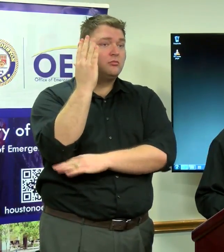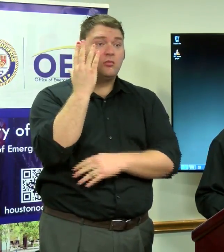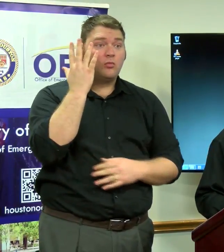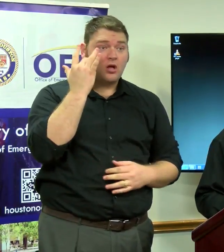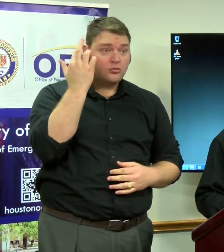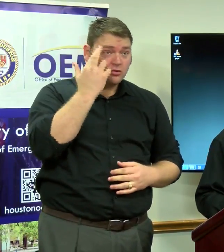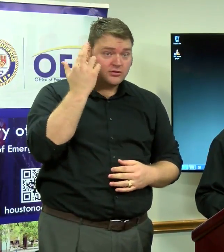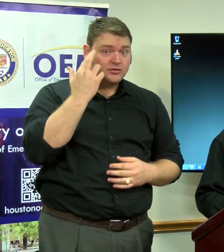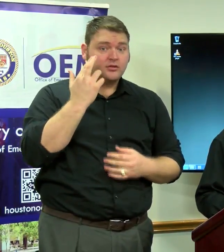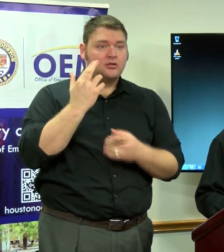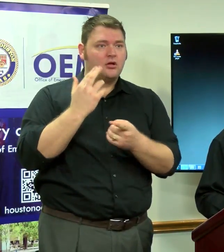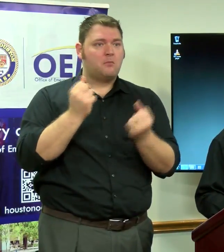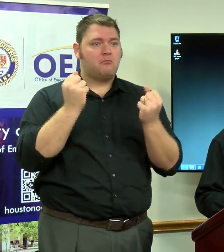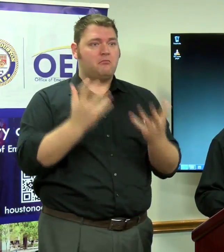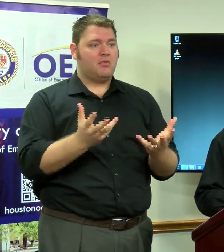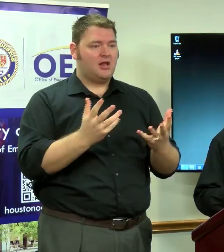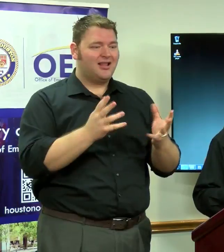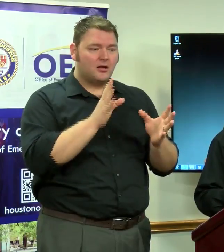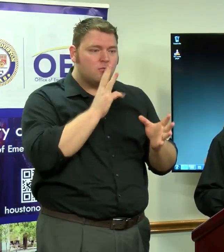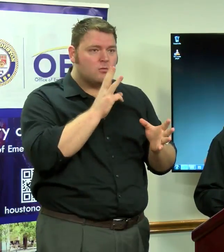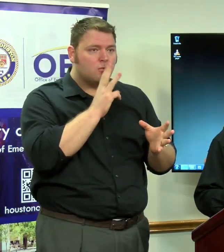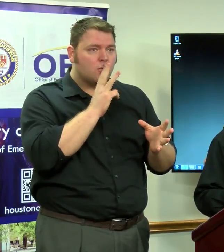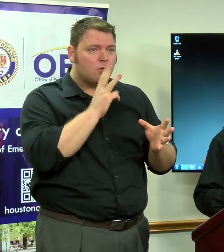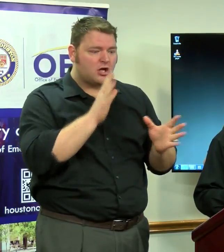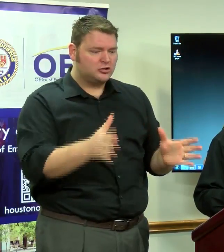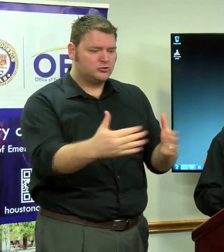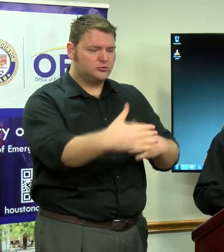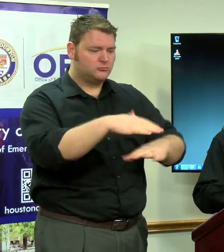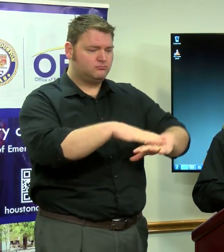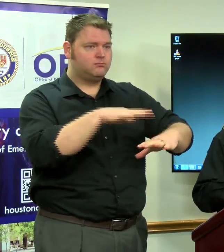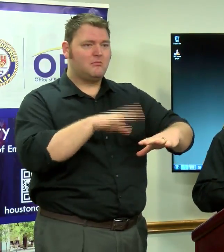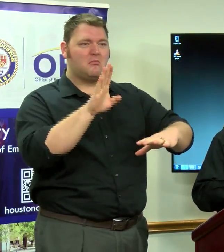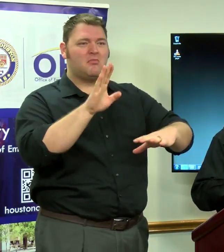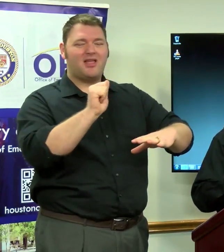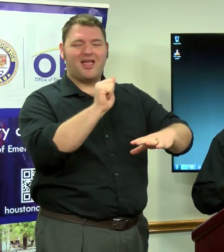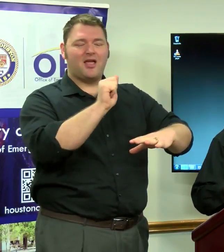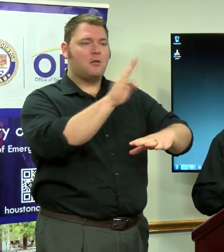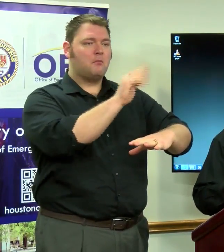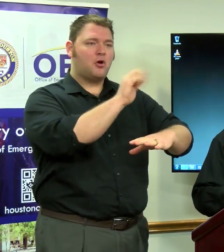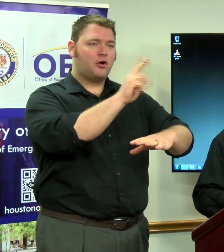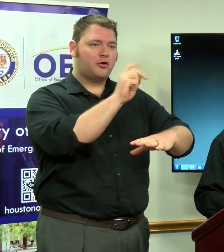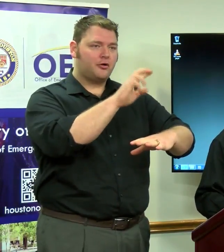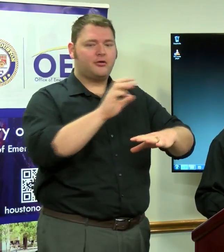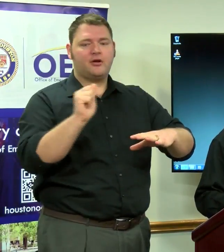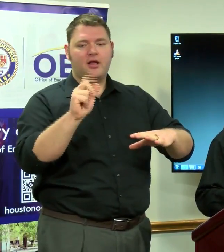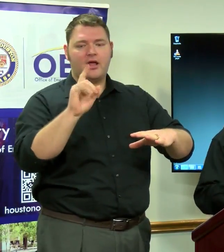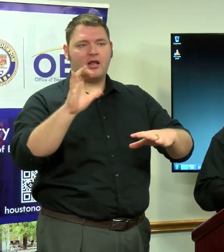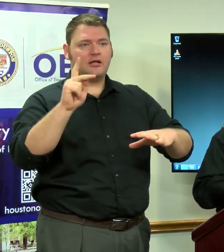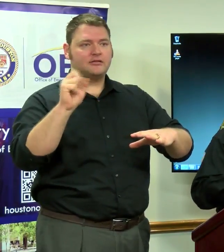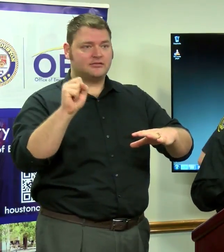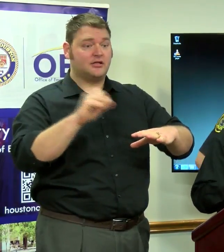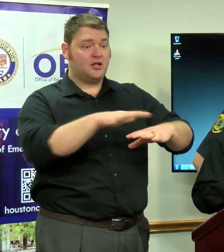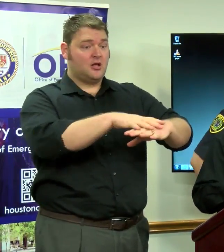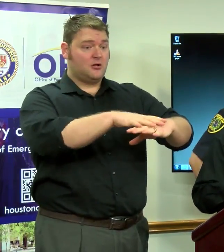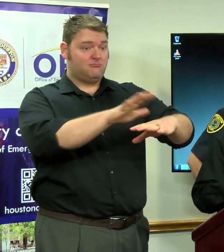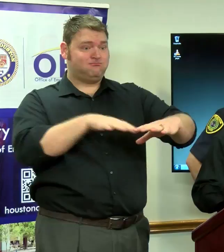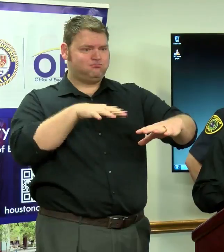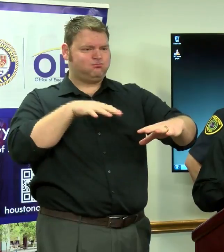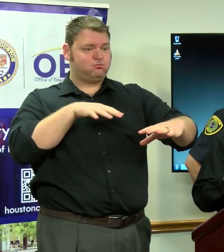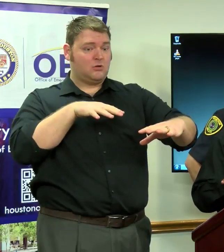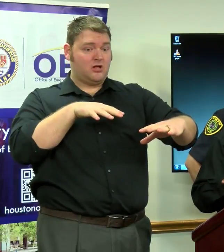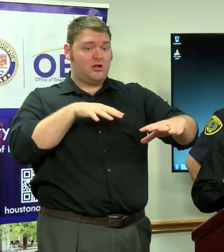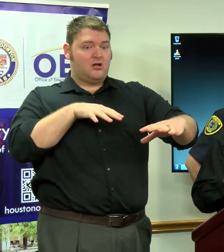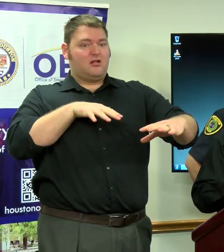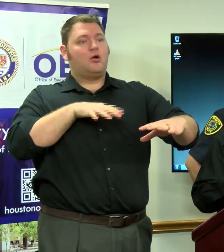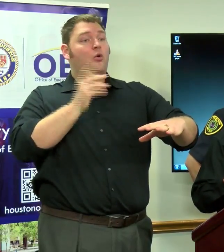and Addicts. If they don't release it, then it will go around, specifically Addicts. It will go around,